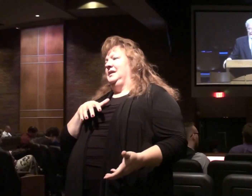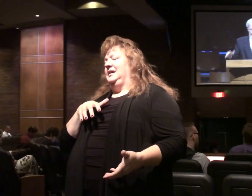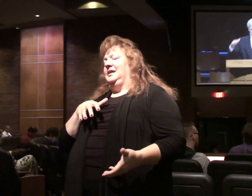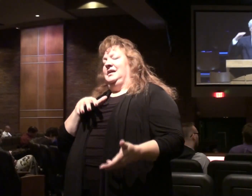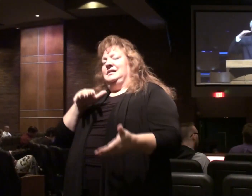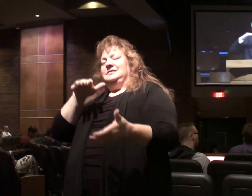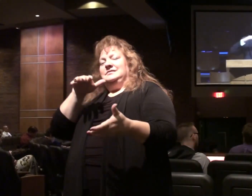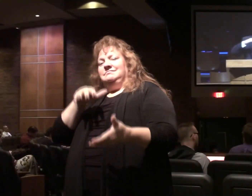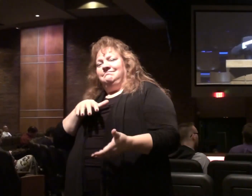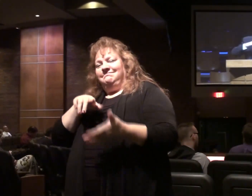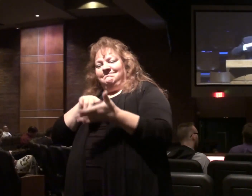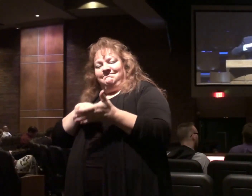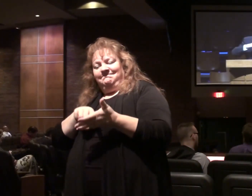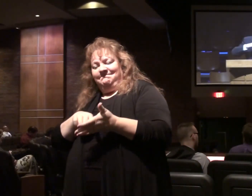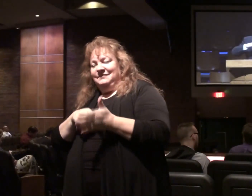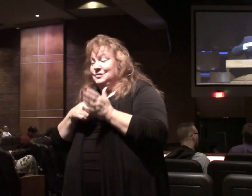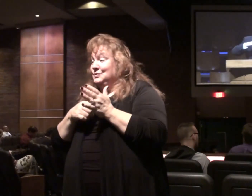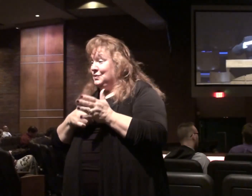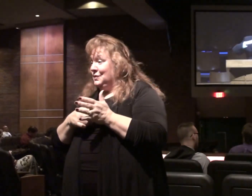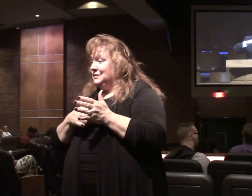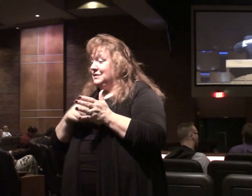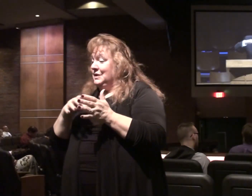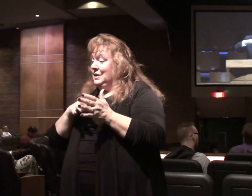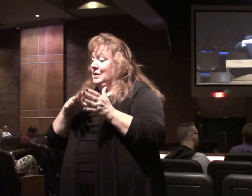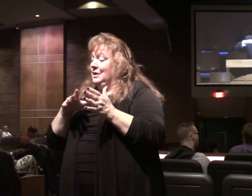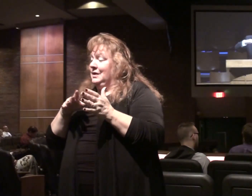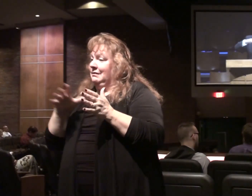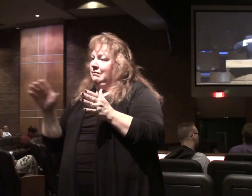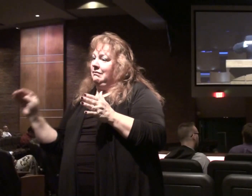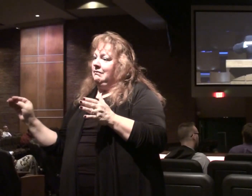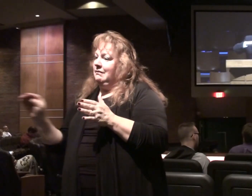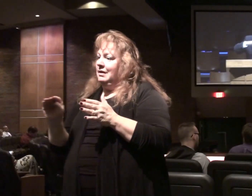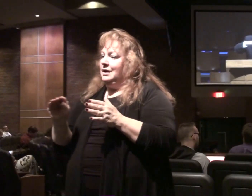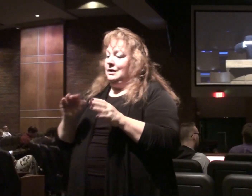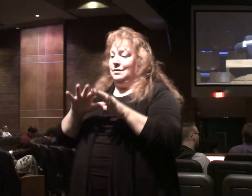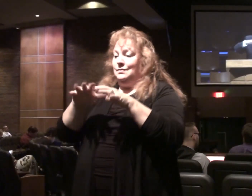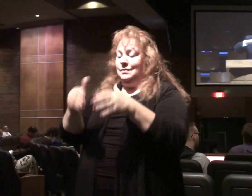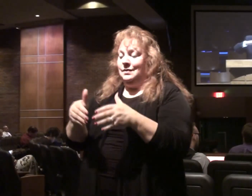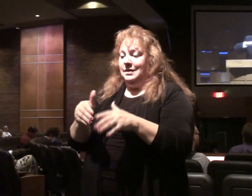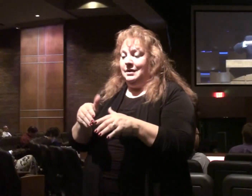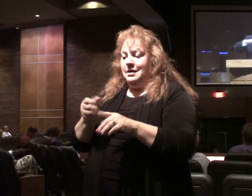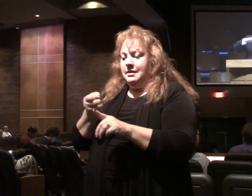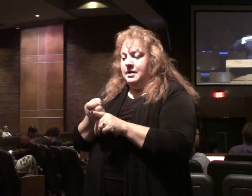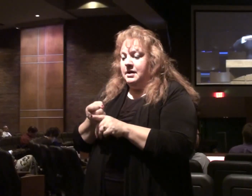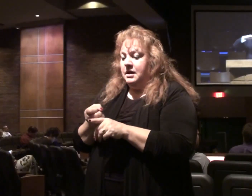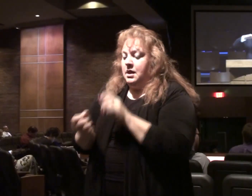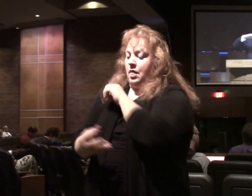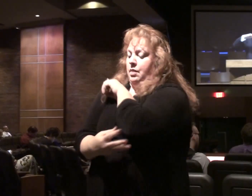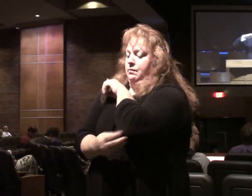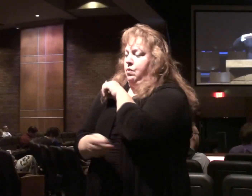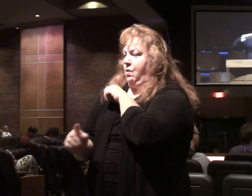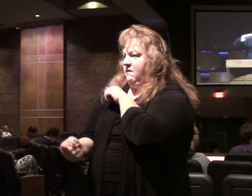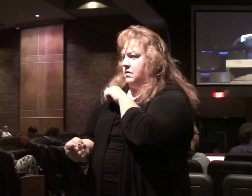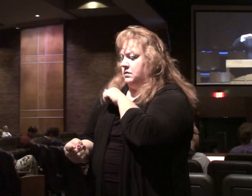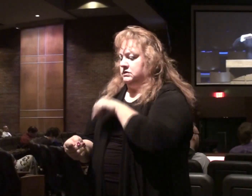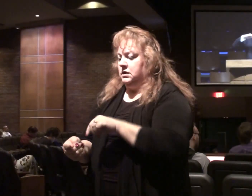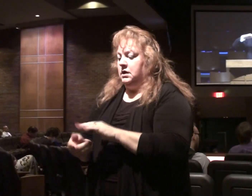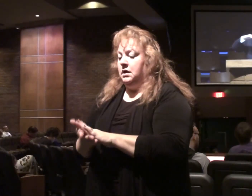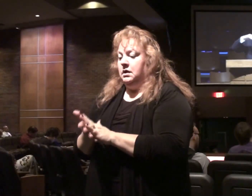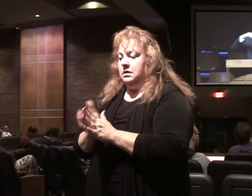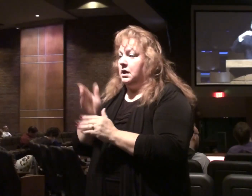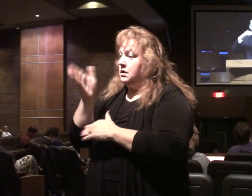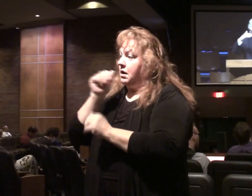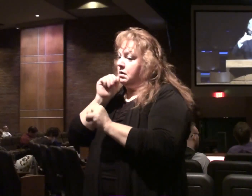Studies done show that when Christianity moves into a new part of the world, it makes its impact among the poor, but then they become